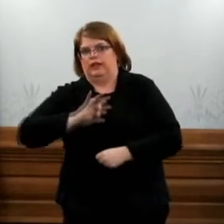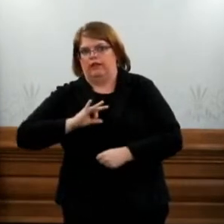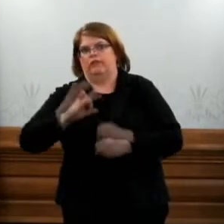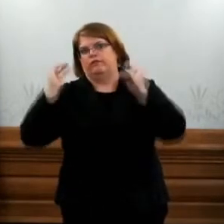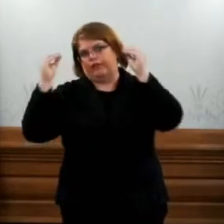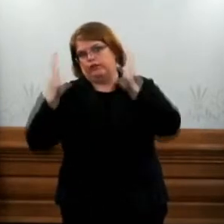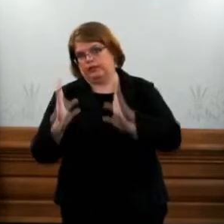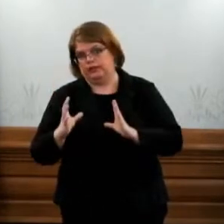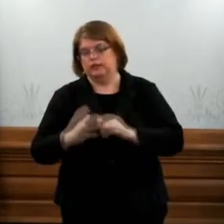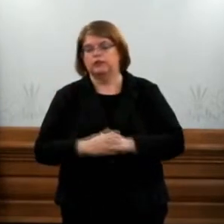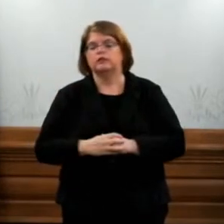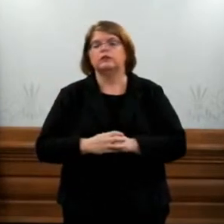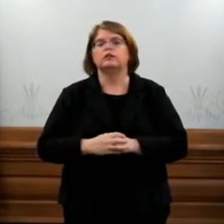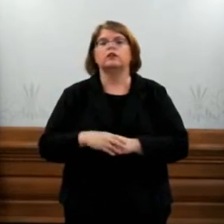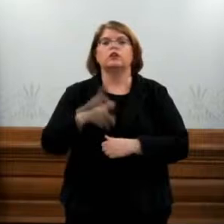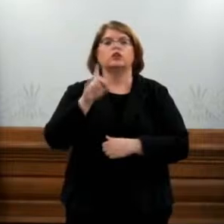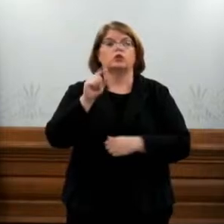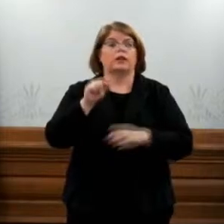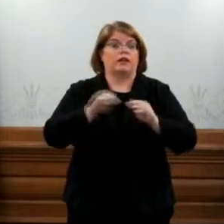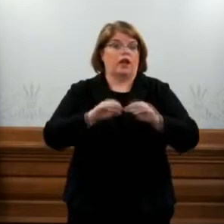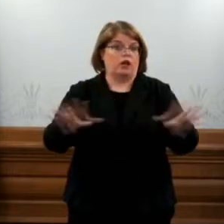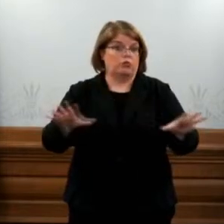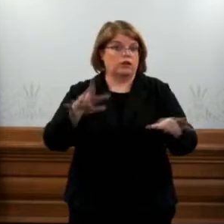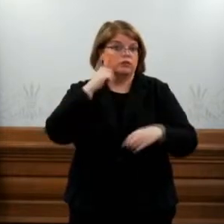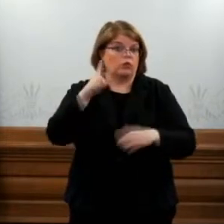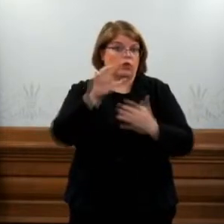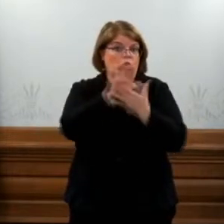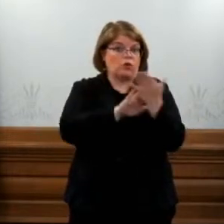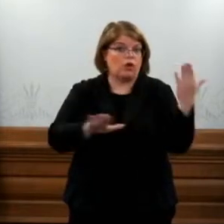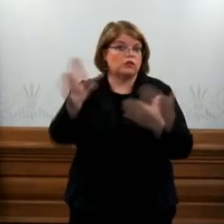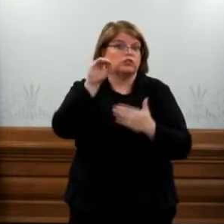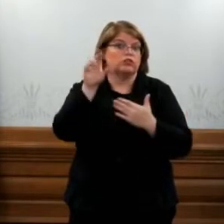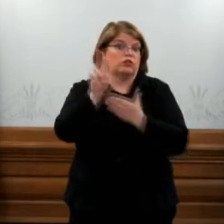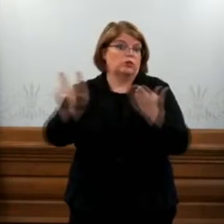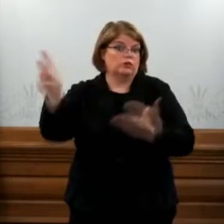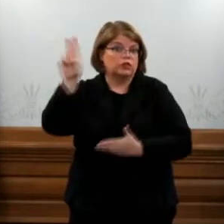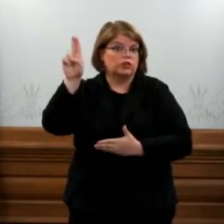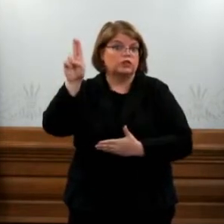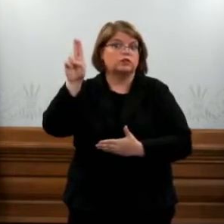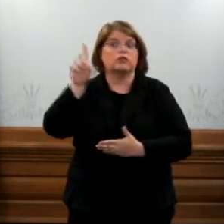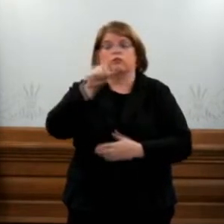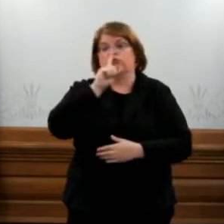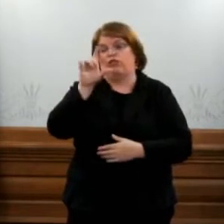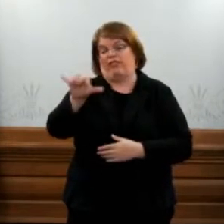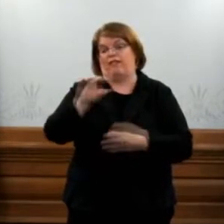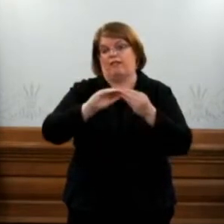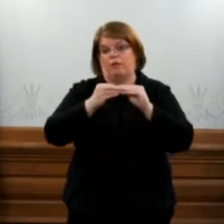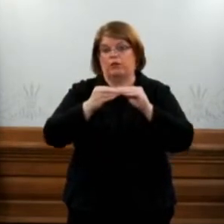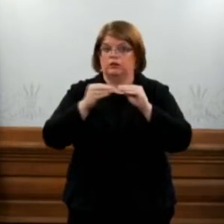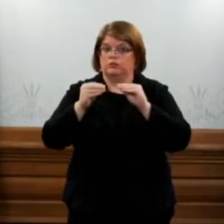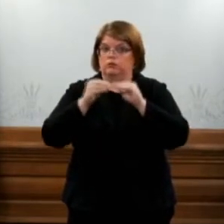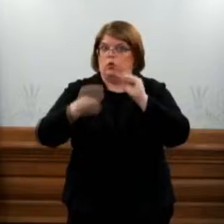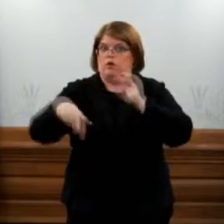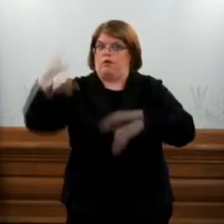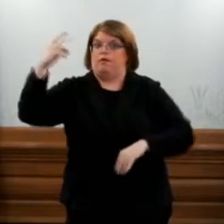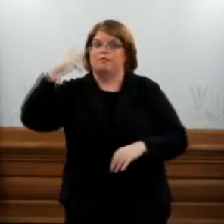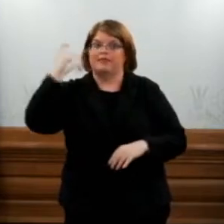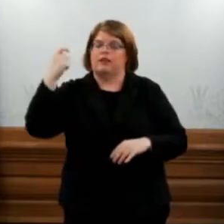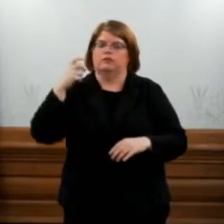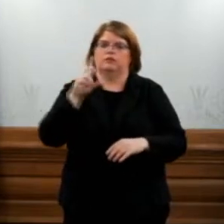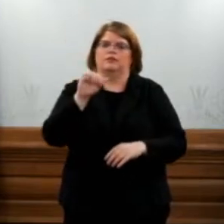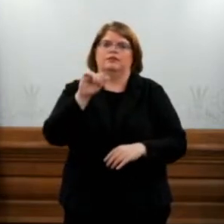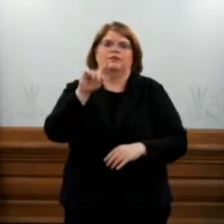20 outbreaks and 250 cases so far among colleges and universities. I'm sure that the number is higher than that because the